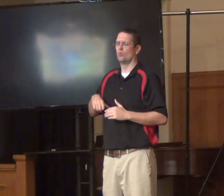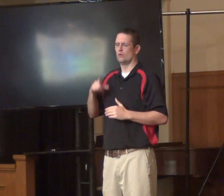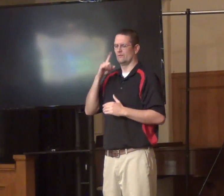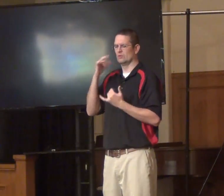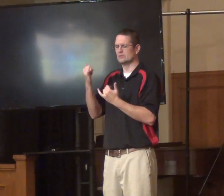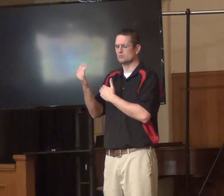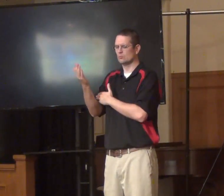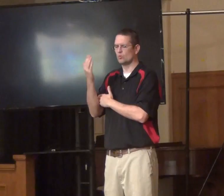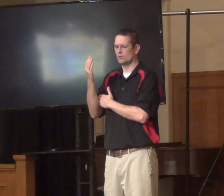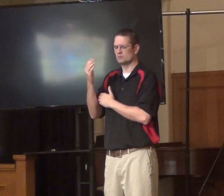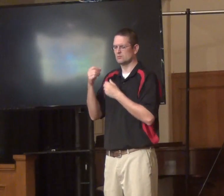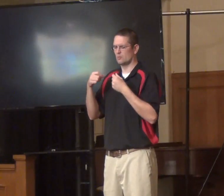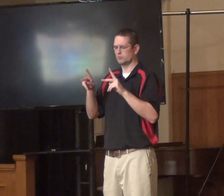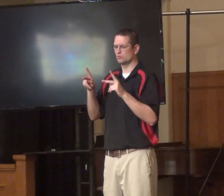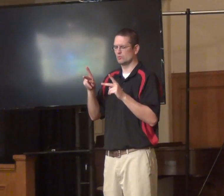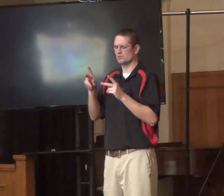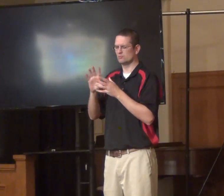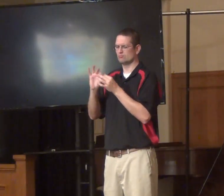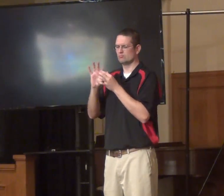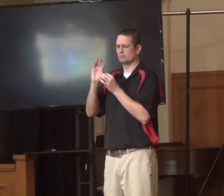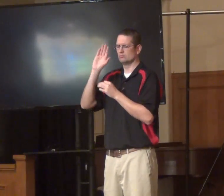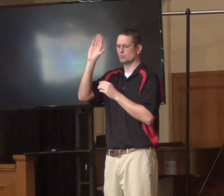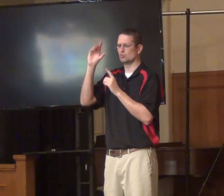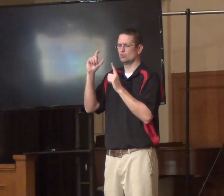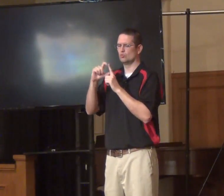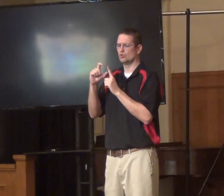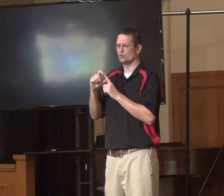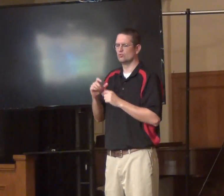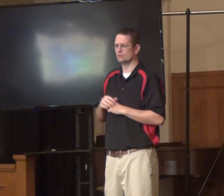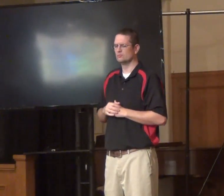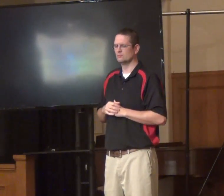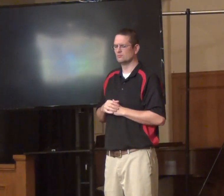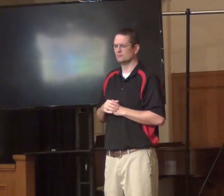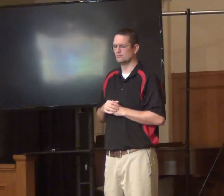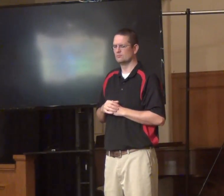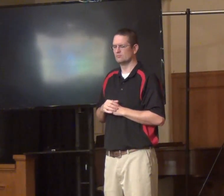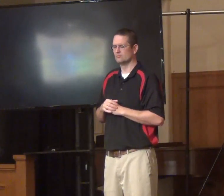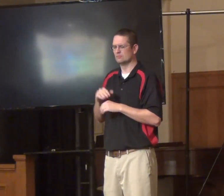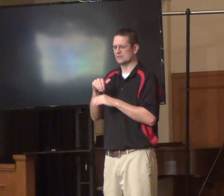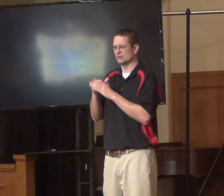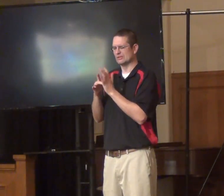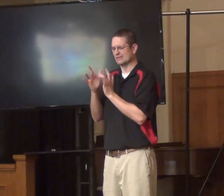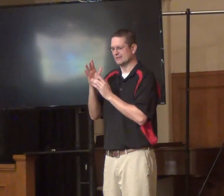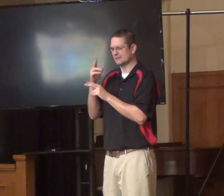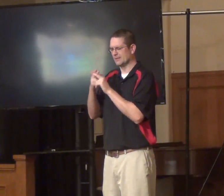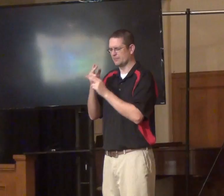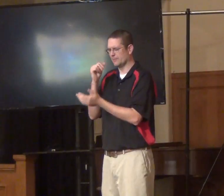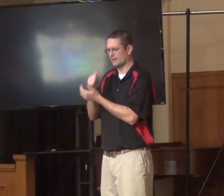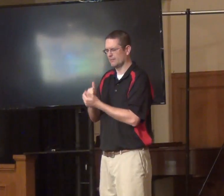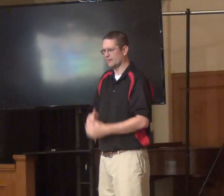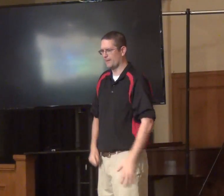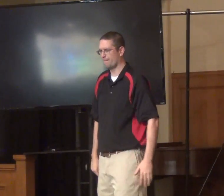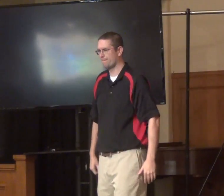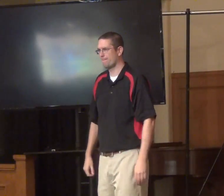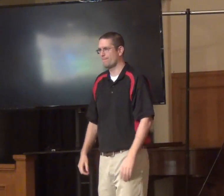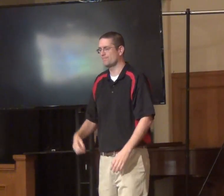Thank you, Lord, for this morning, for this opportunity to share your word. In Jesus' name.